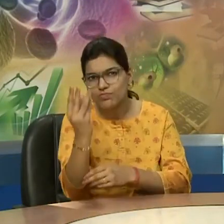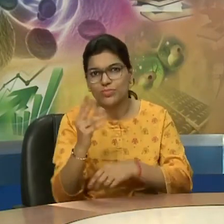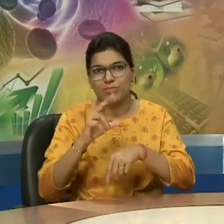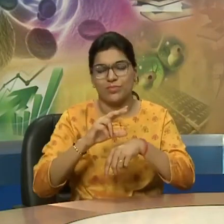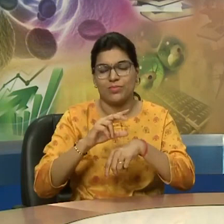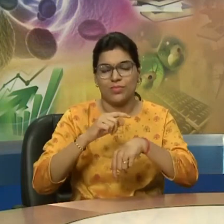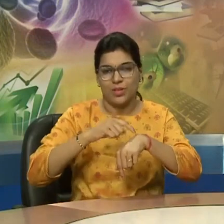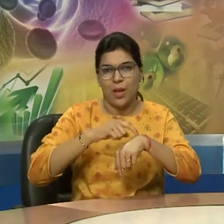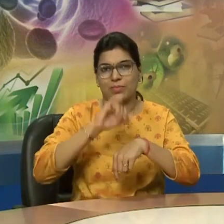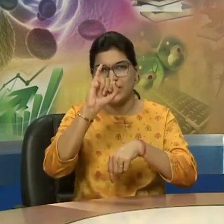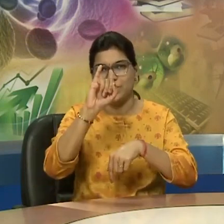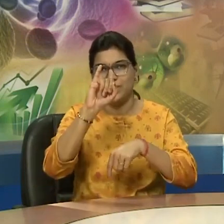a student of